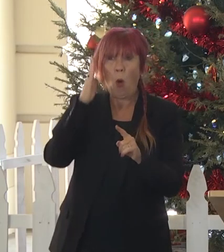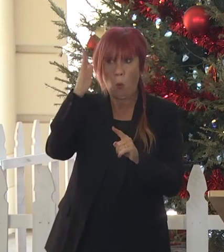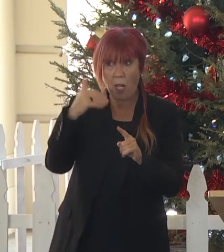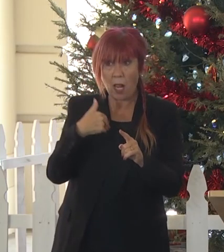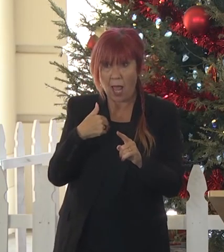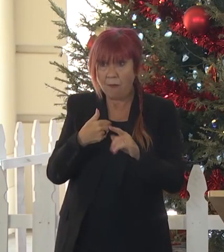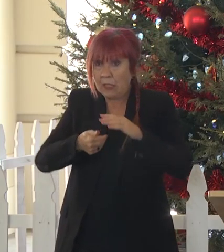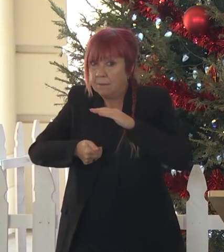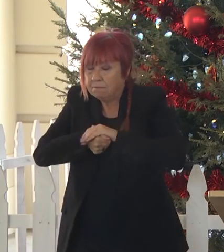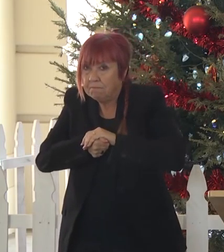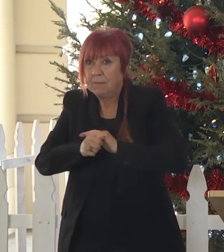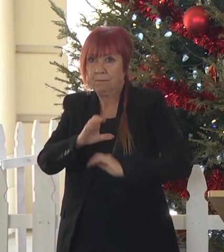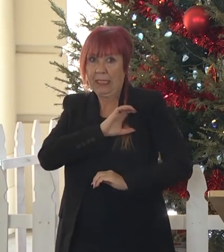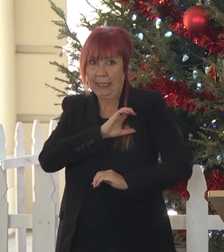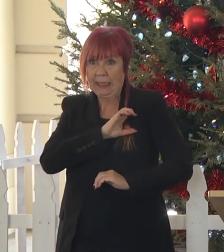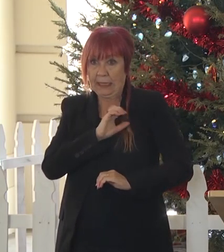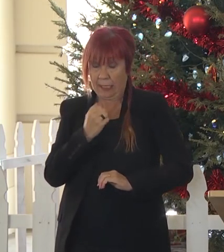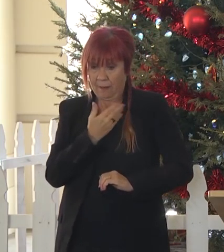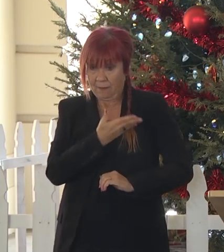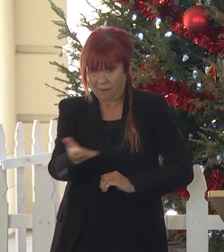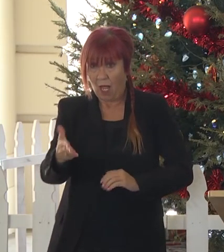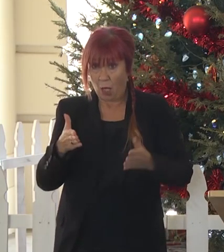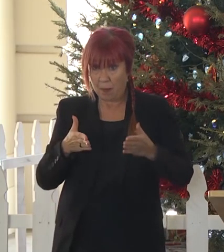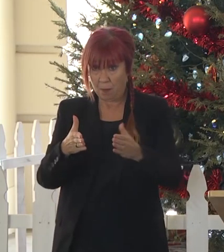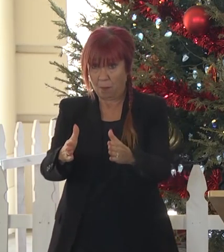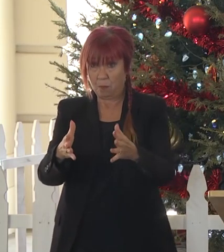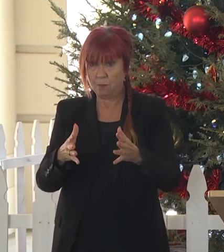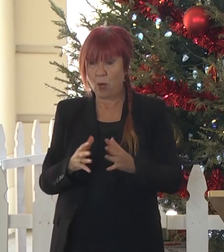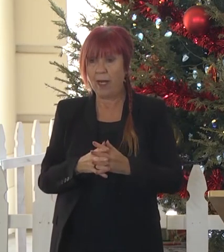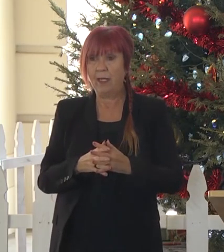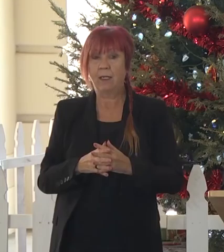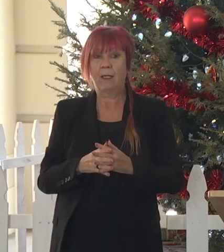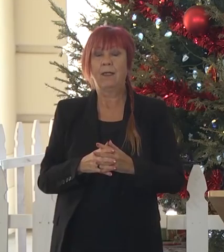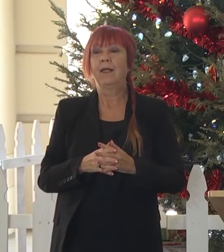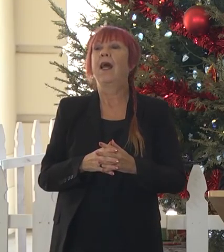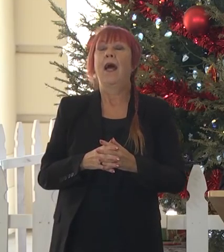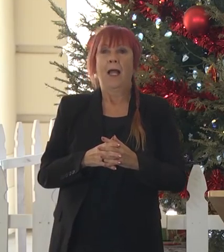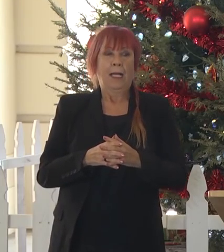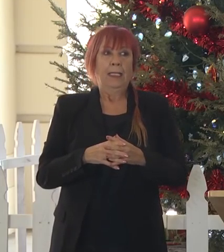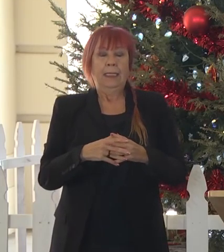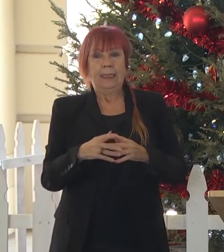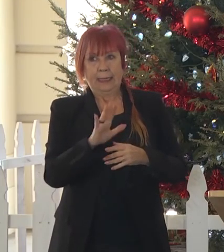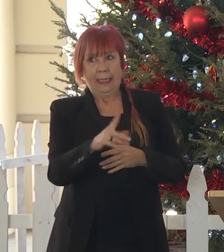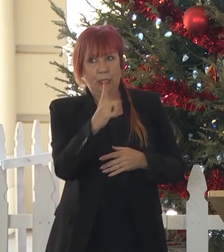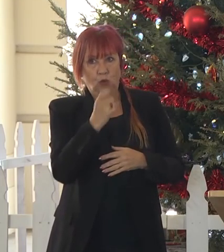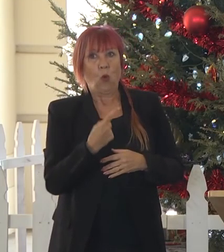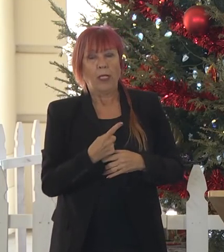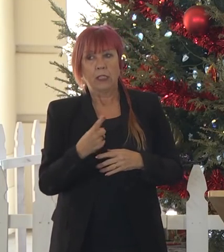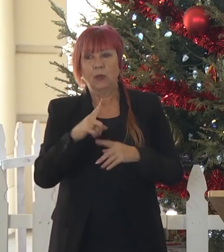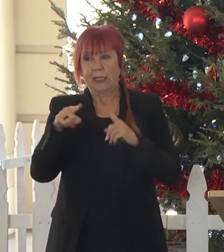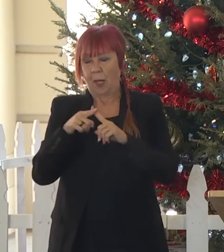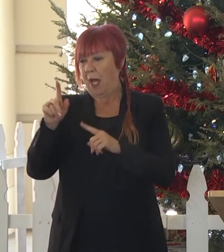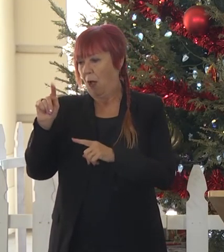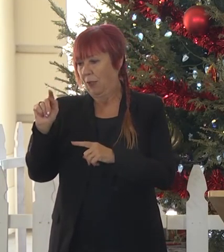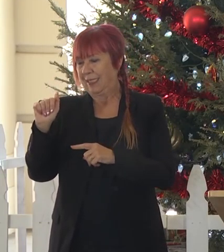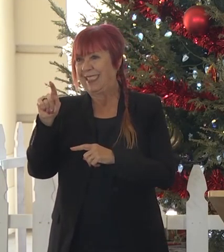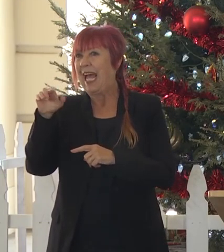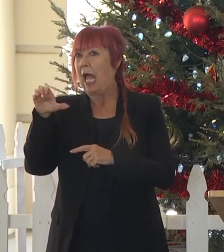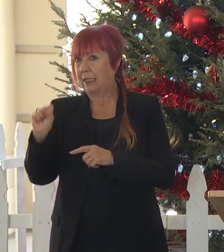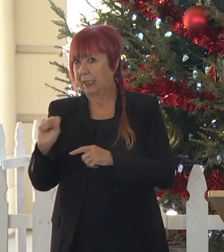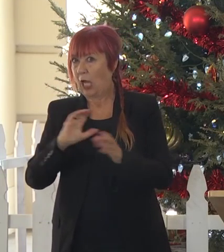Absolutely, and that's historical. The question was, you can't go into tactics too much, which I appreciate, but will there be